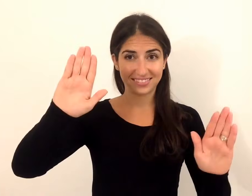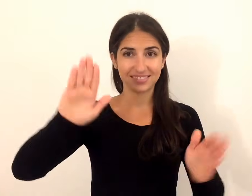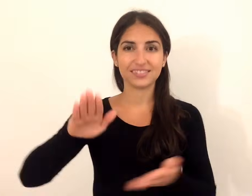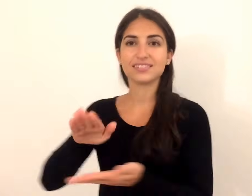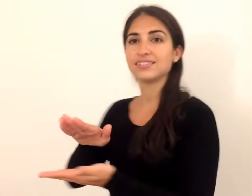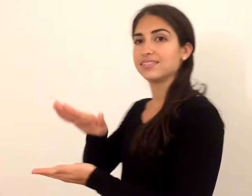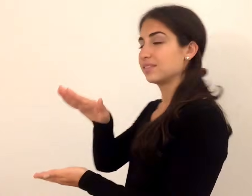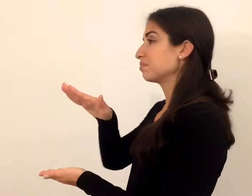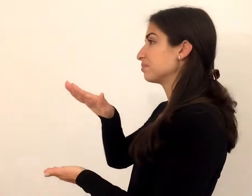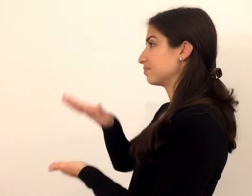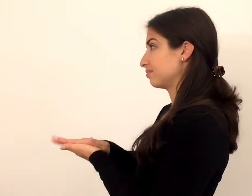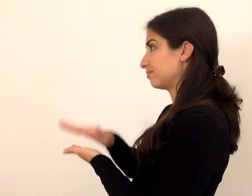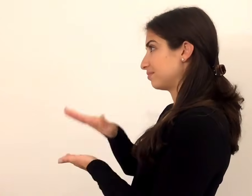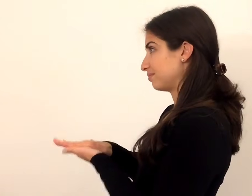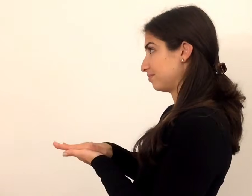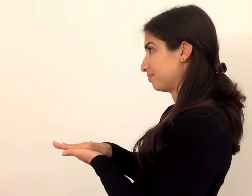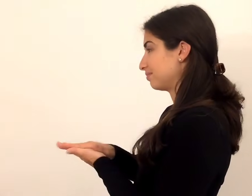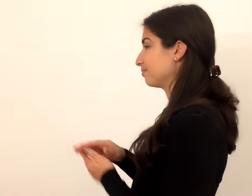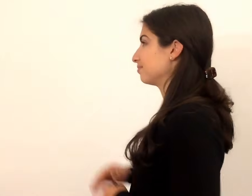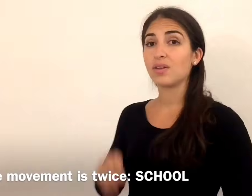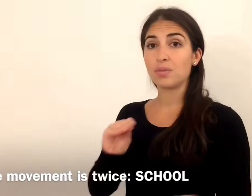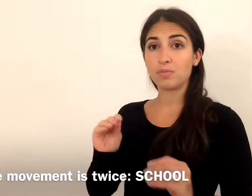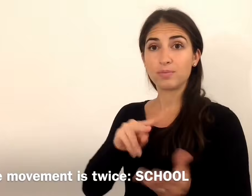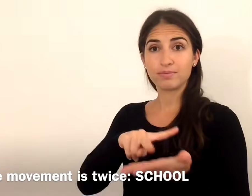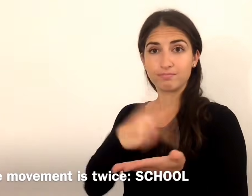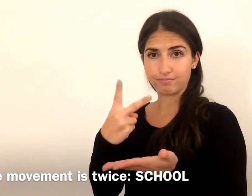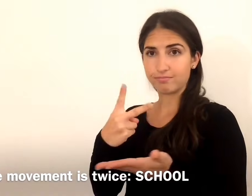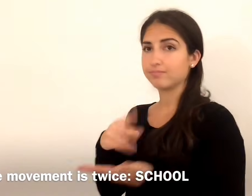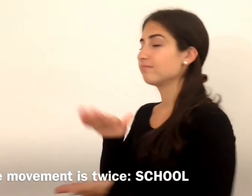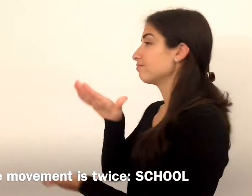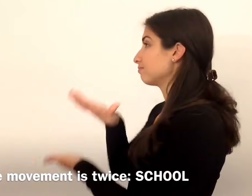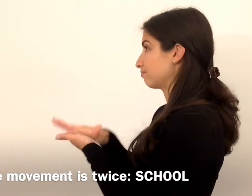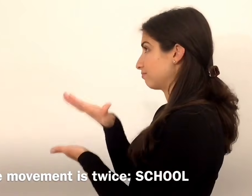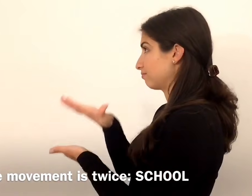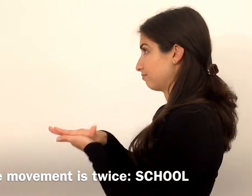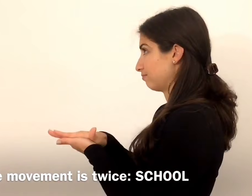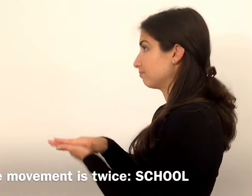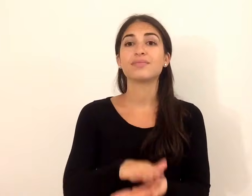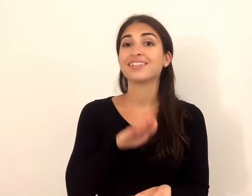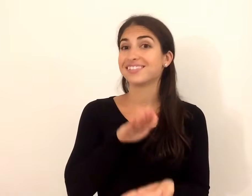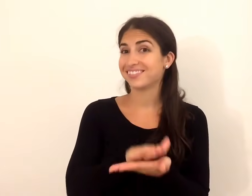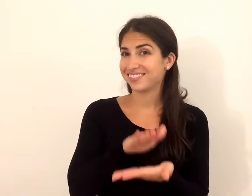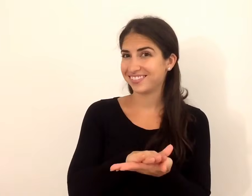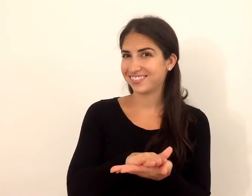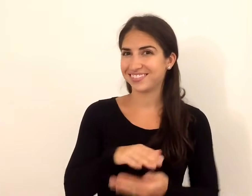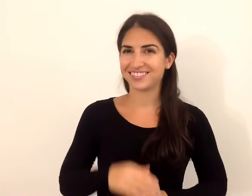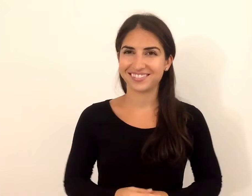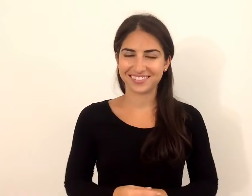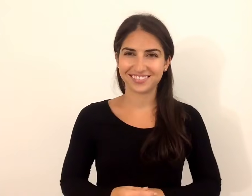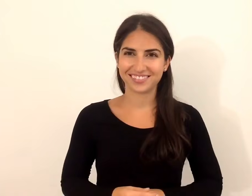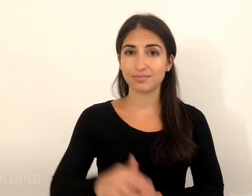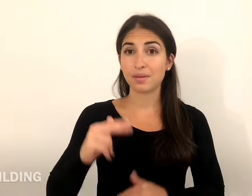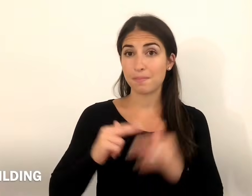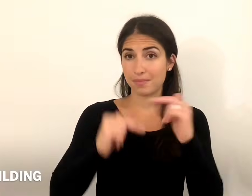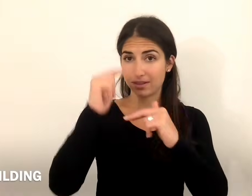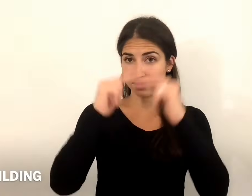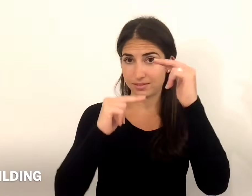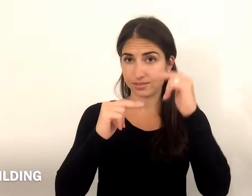This is the hand shape. School. The movement is clap twice. School.